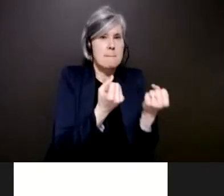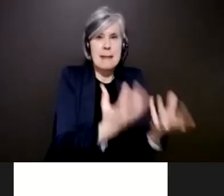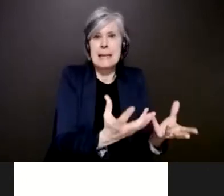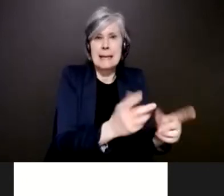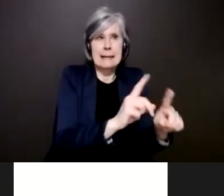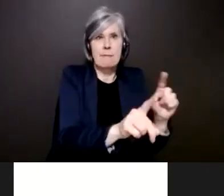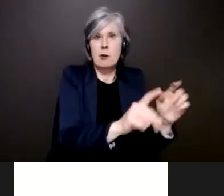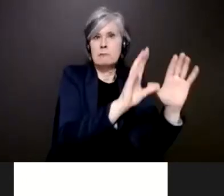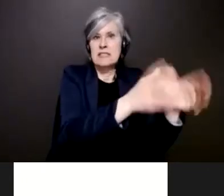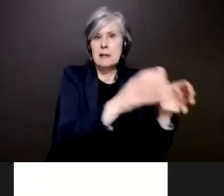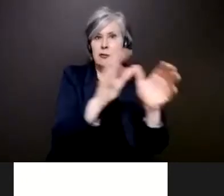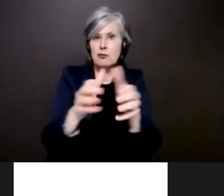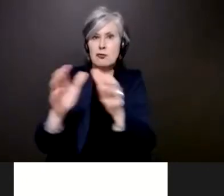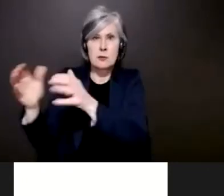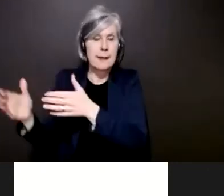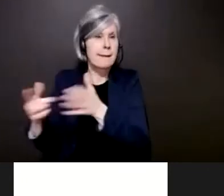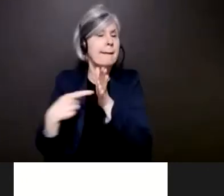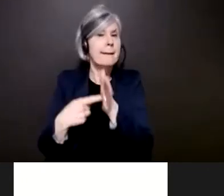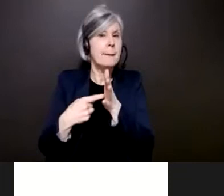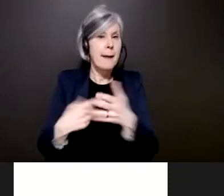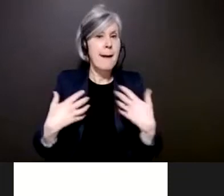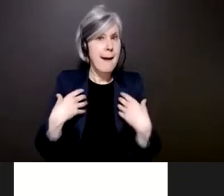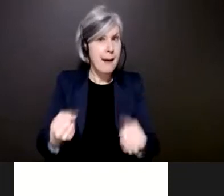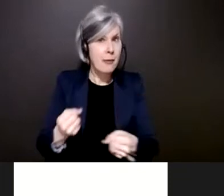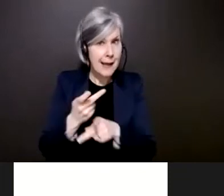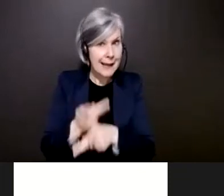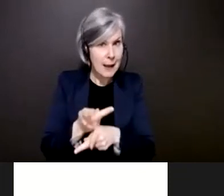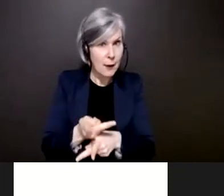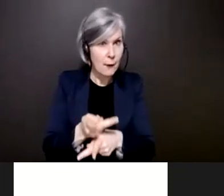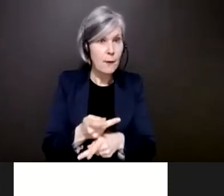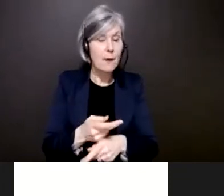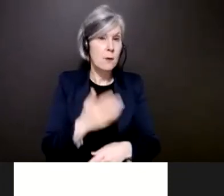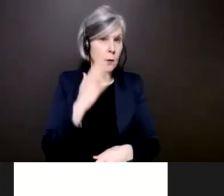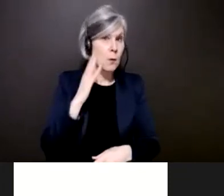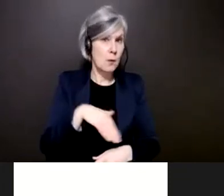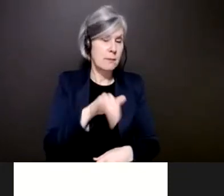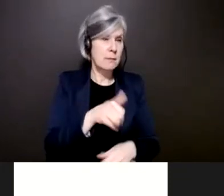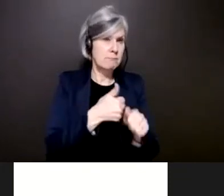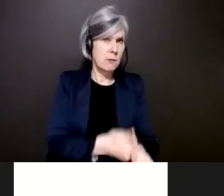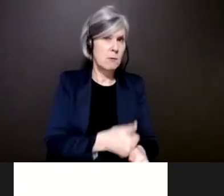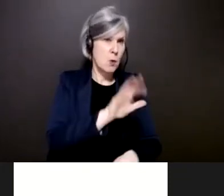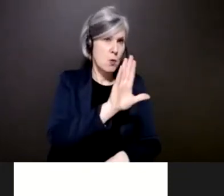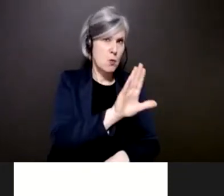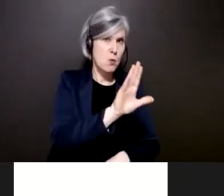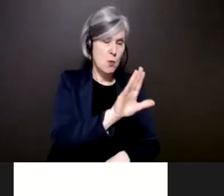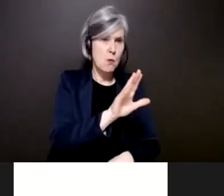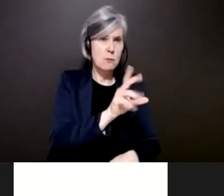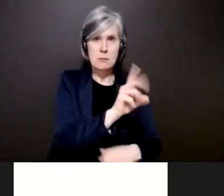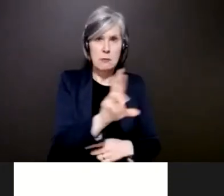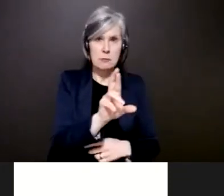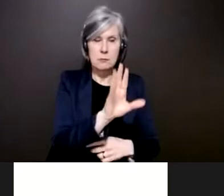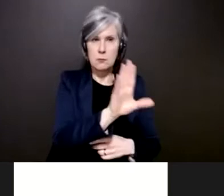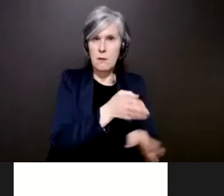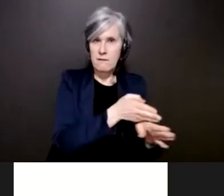from healthcare, which is your field of study, Dr. Kieran, and healthcare and